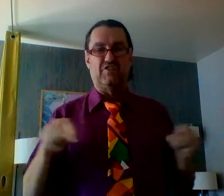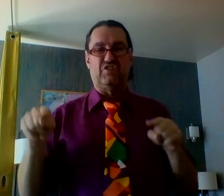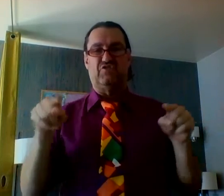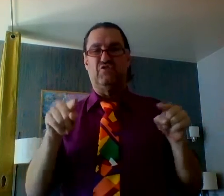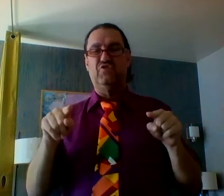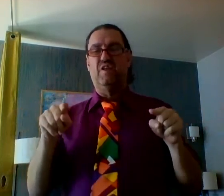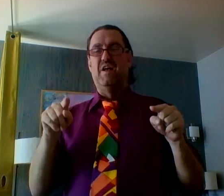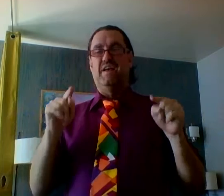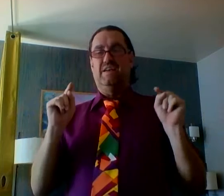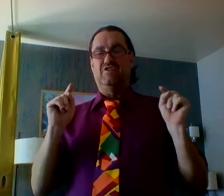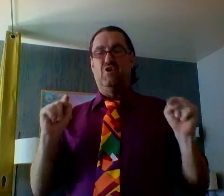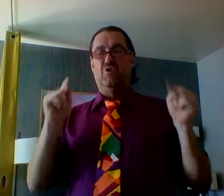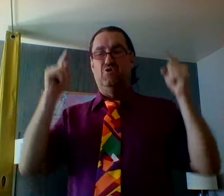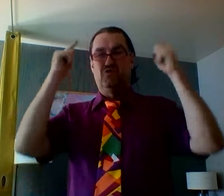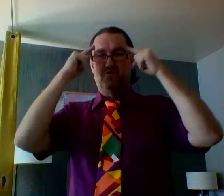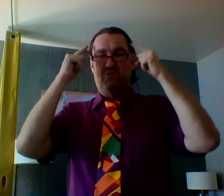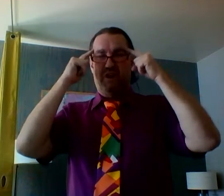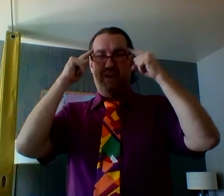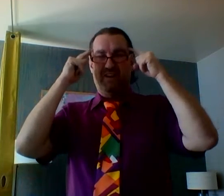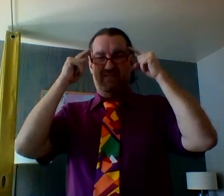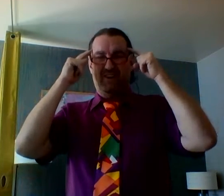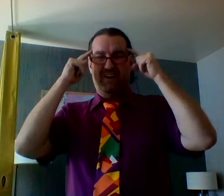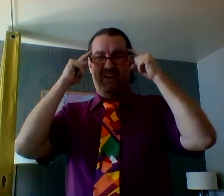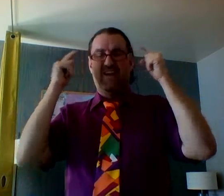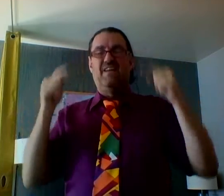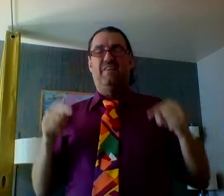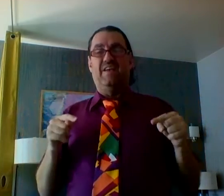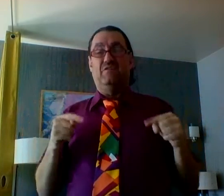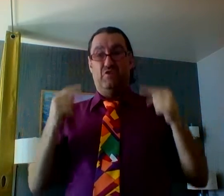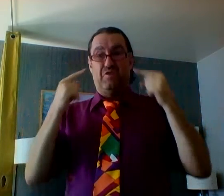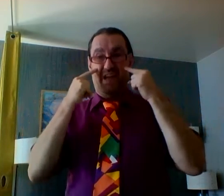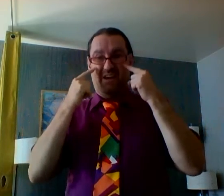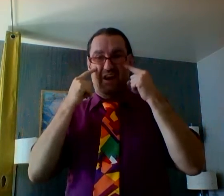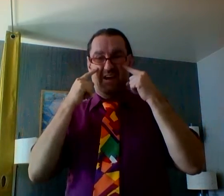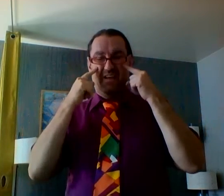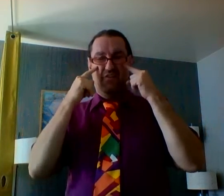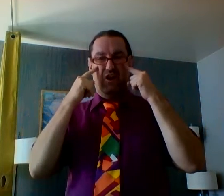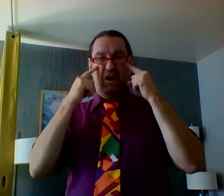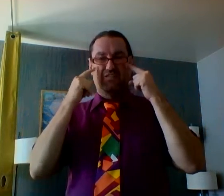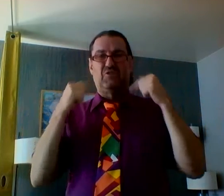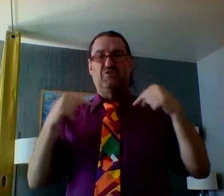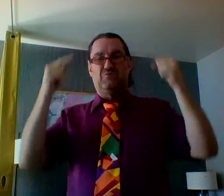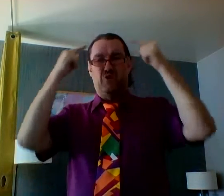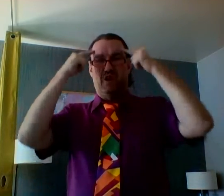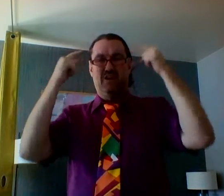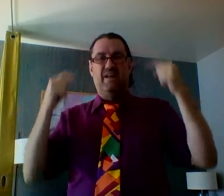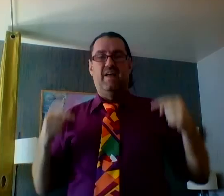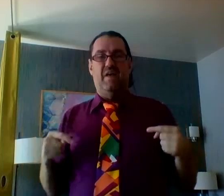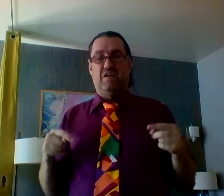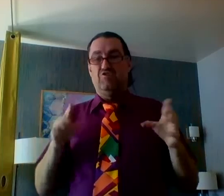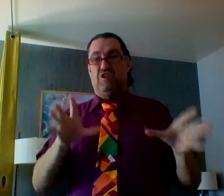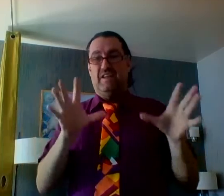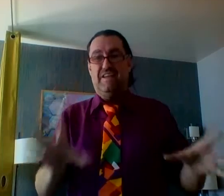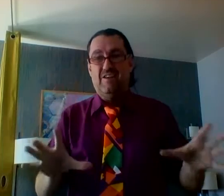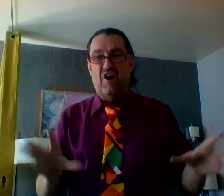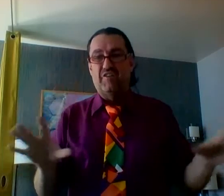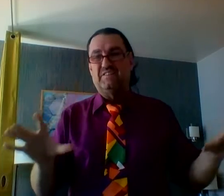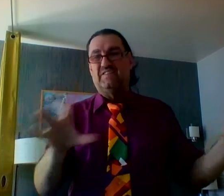delicious food, it told your brain, right? Not it, your eyes told your brain that you could eat all these